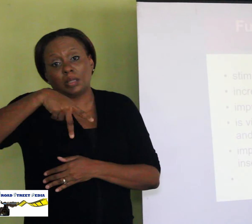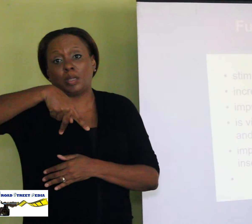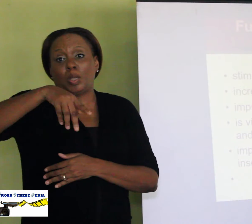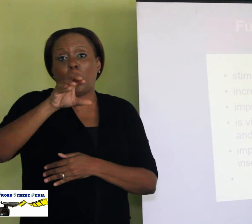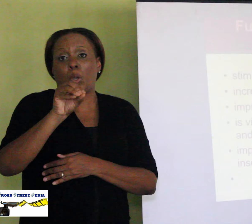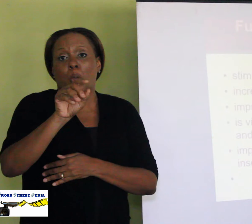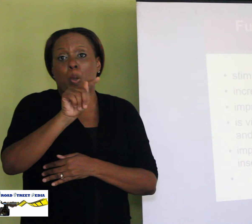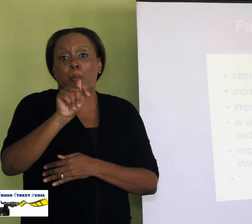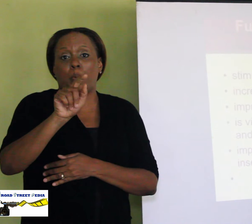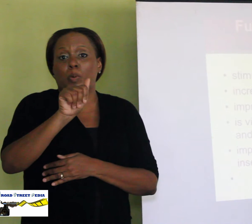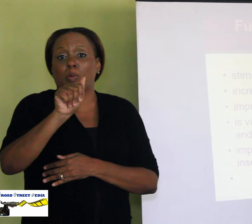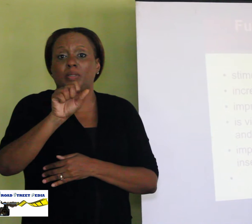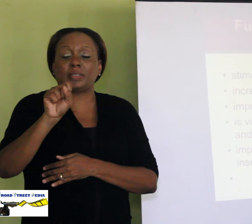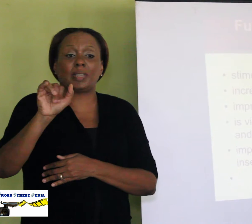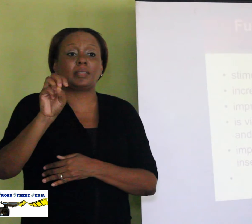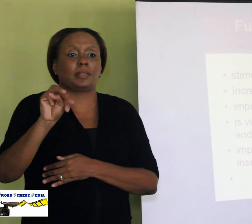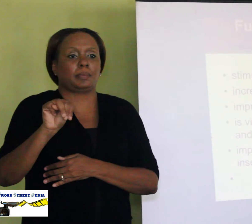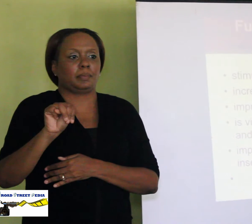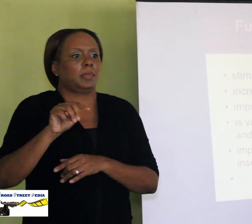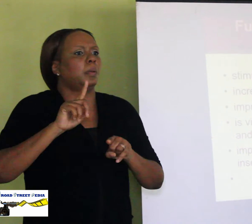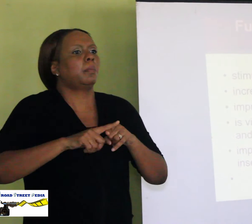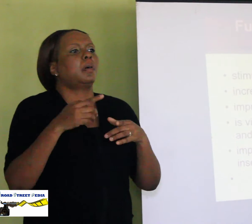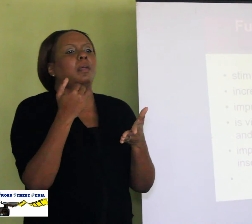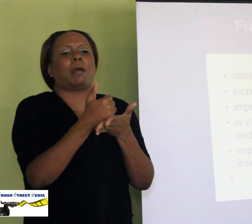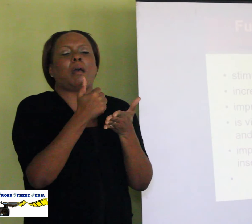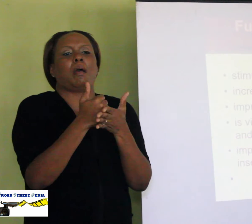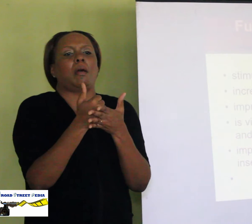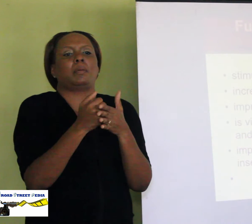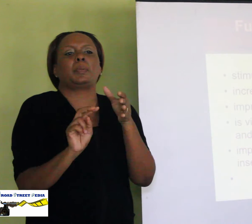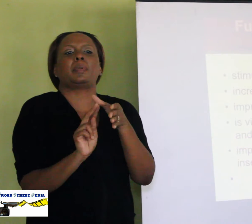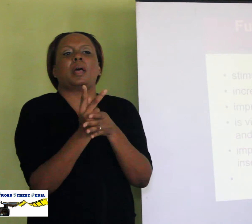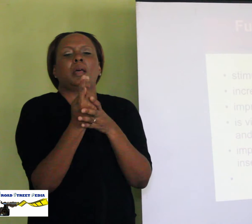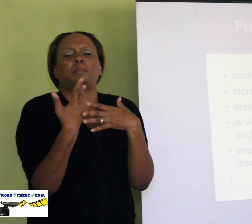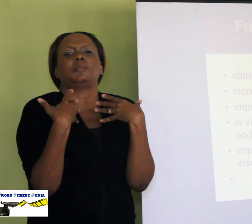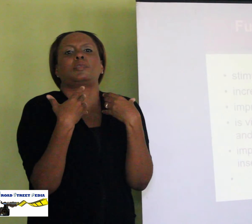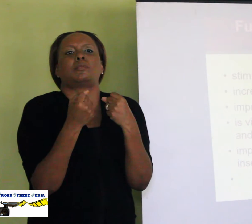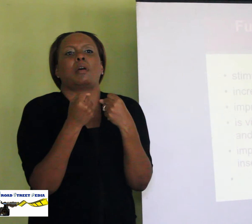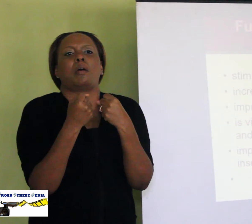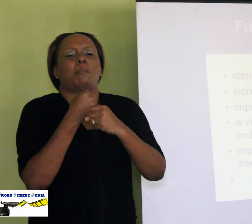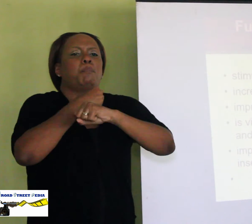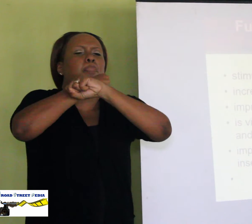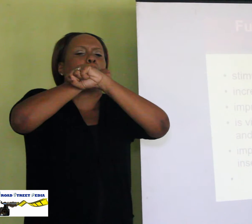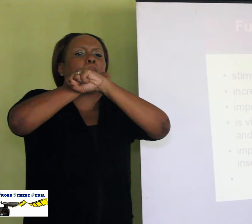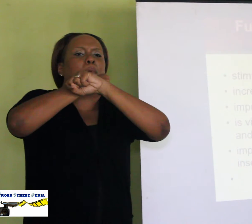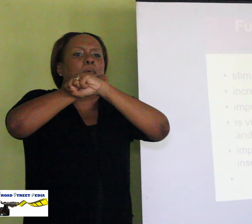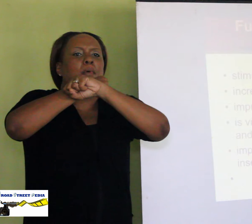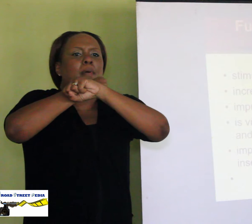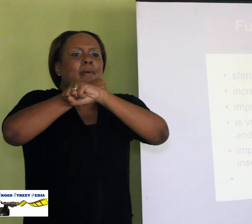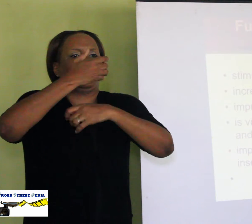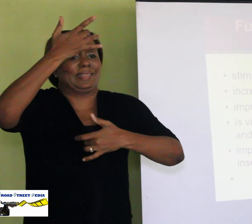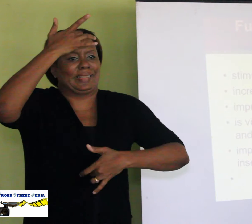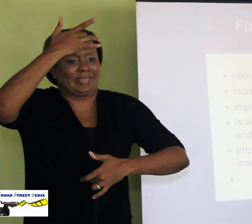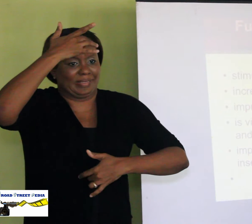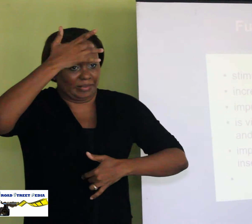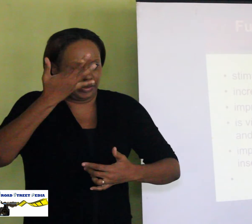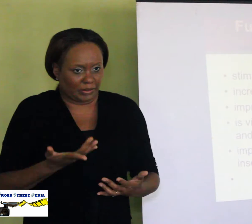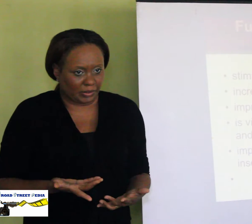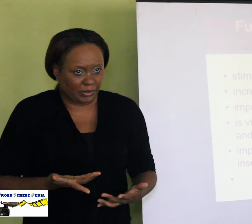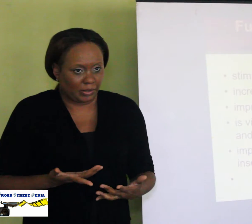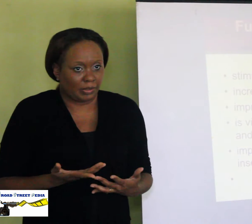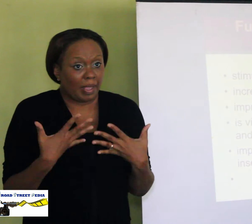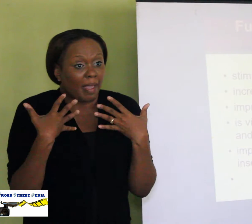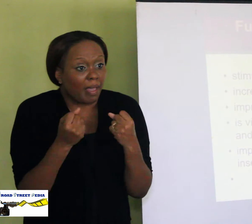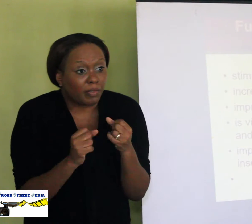also helps the plant to build up resistance against disease and in fact for insects. Okay, so a